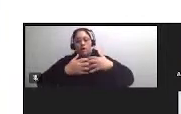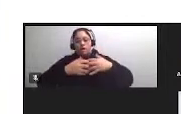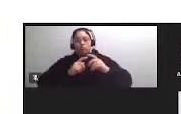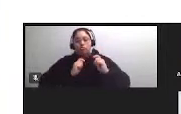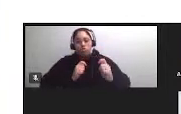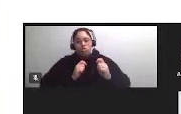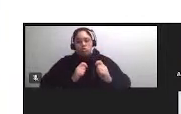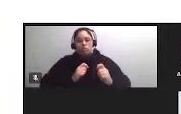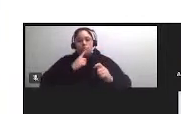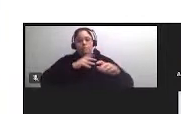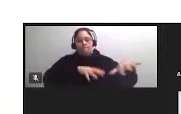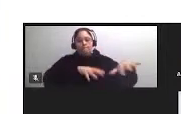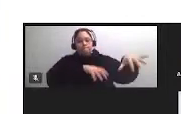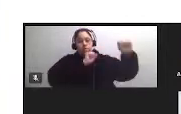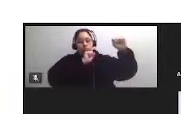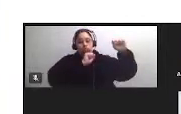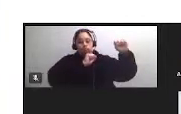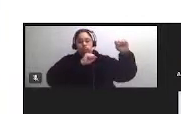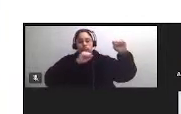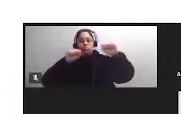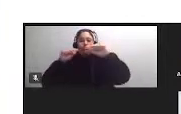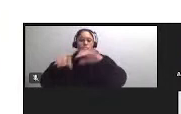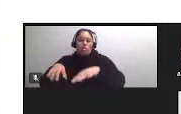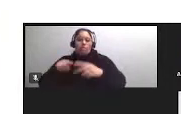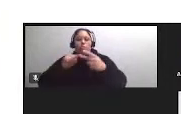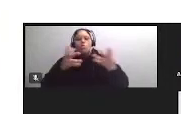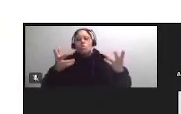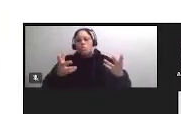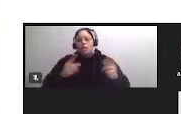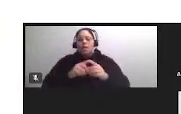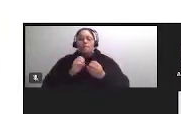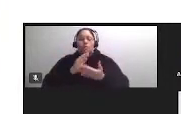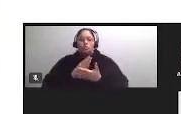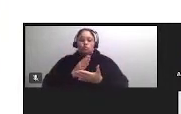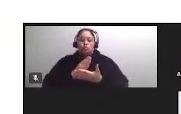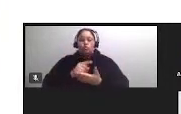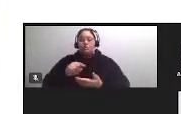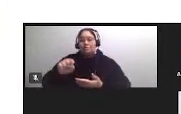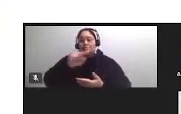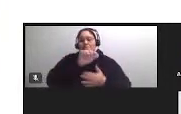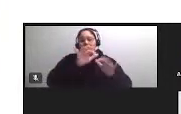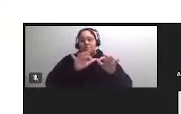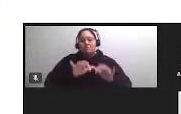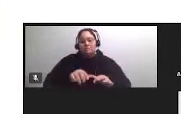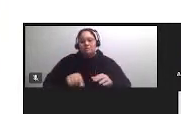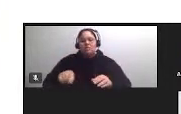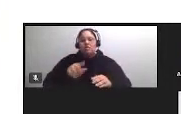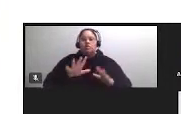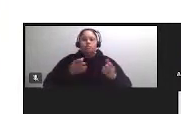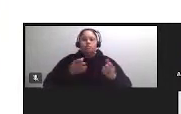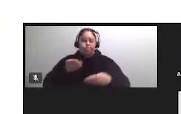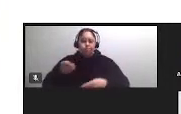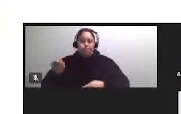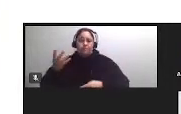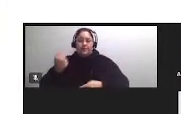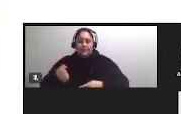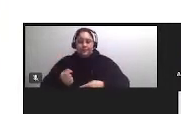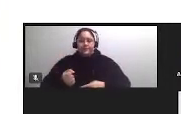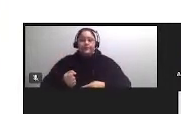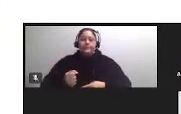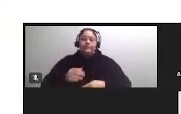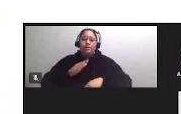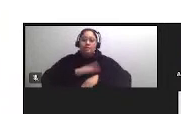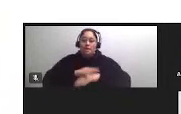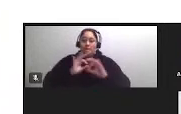up points, and then making sure that the people are there on the